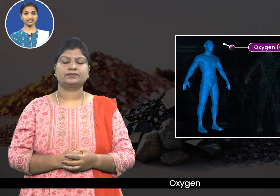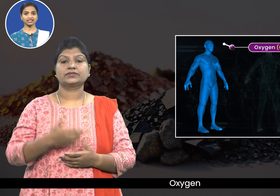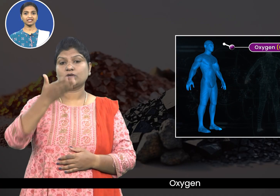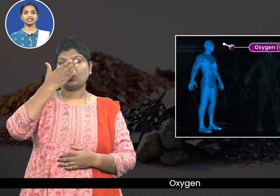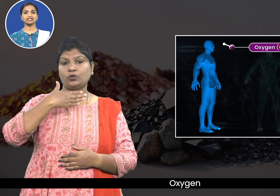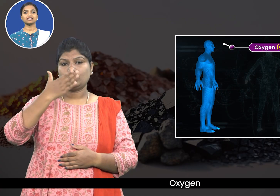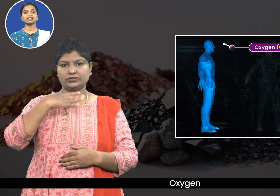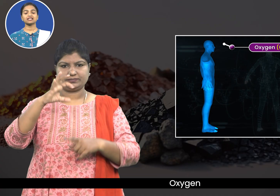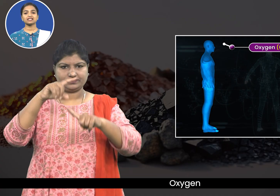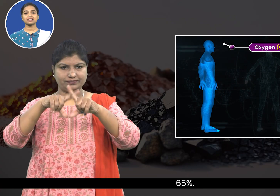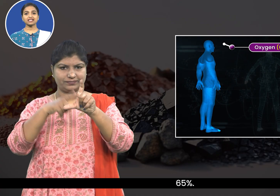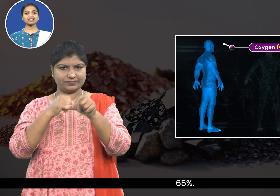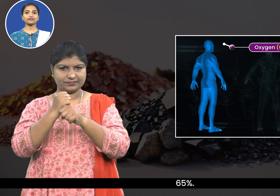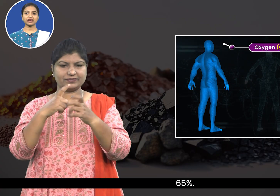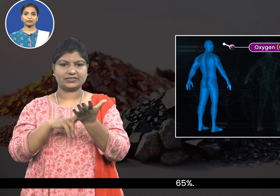Oxygen